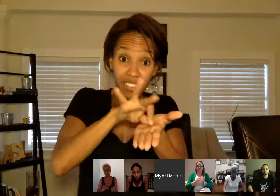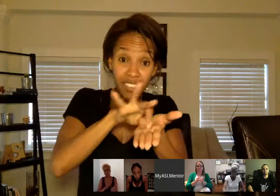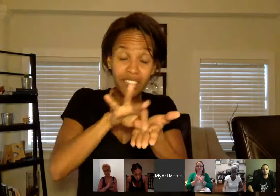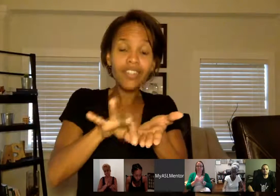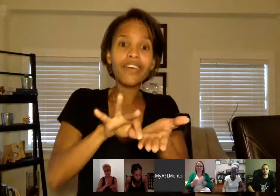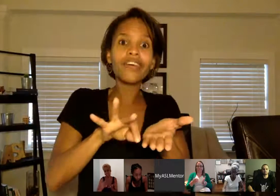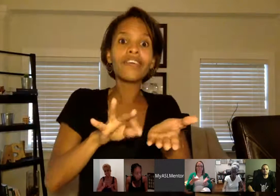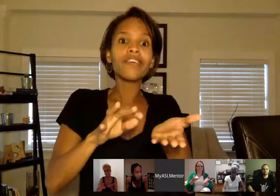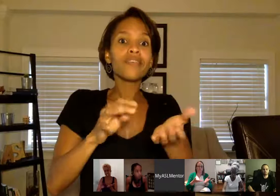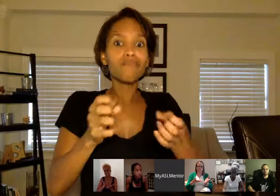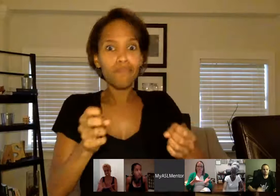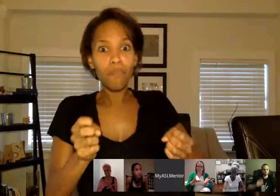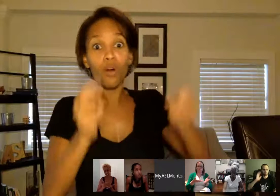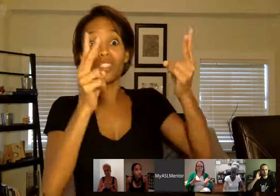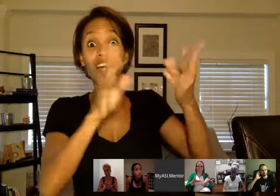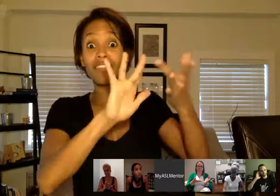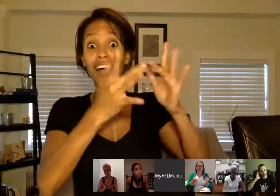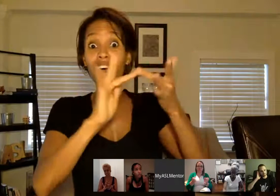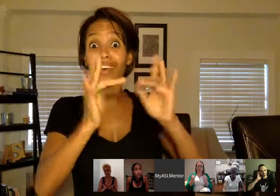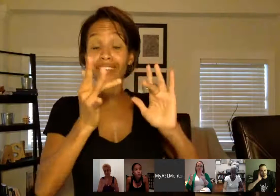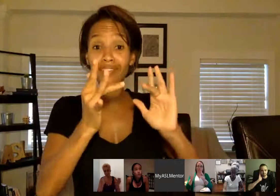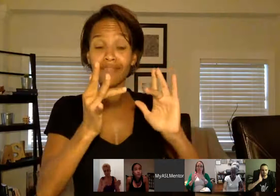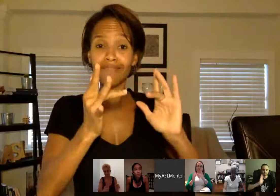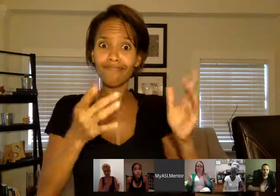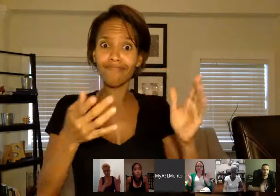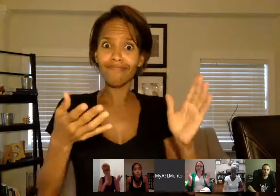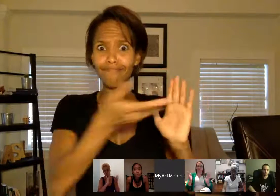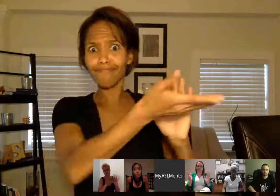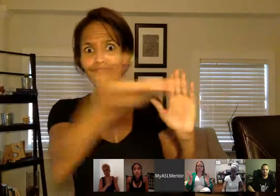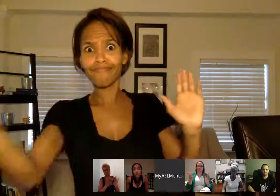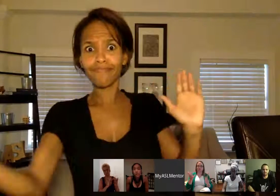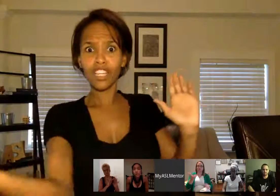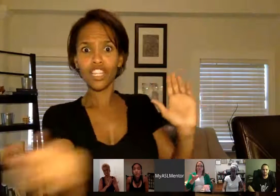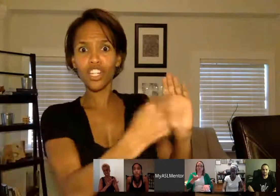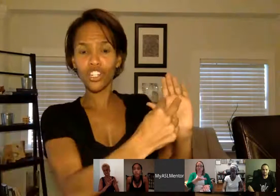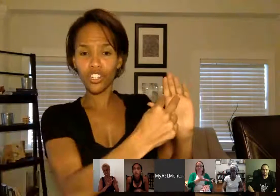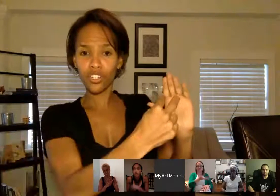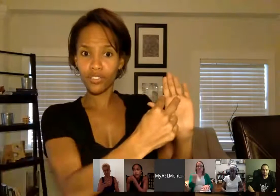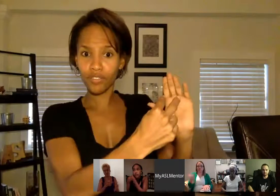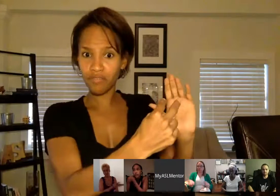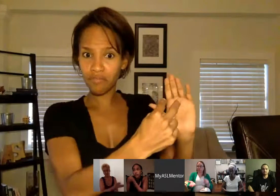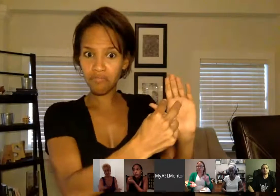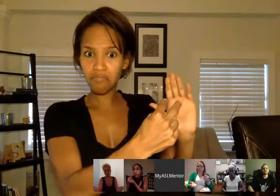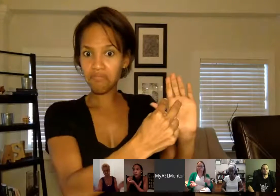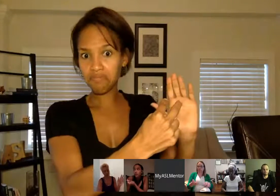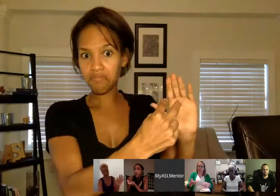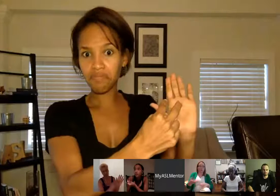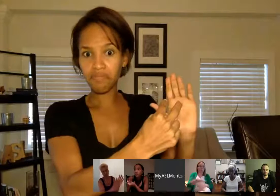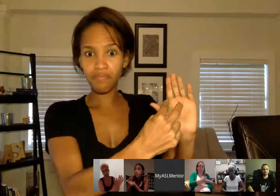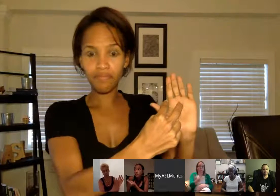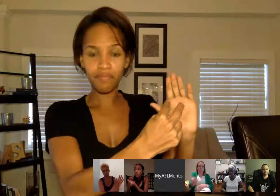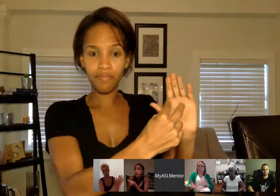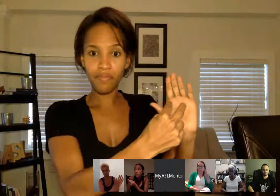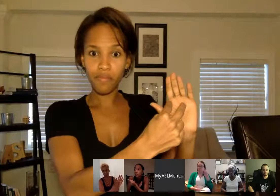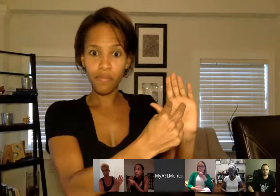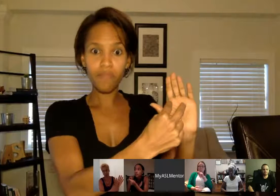accounting, posted online, look.